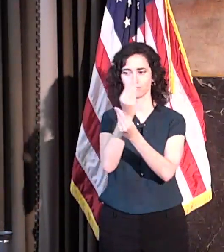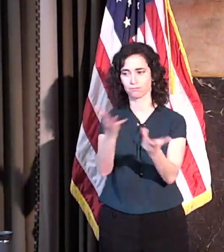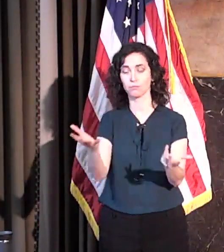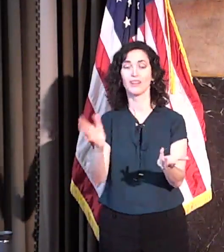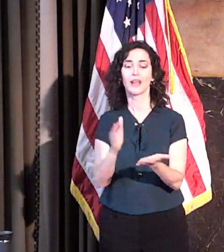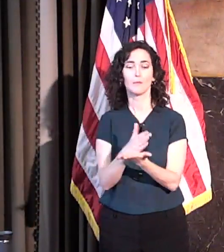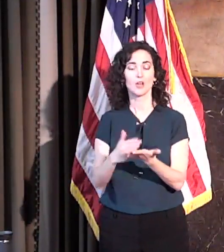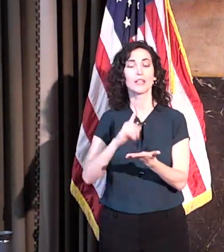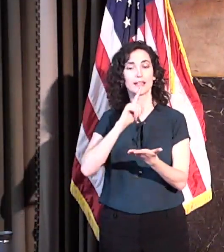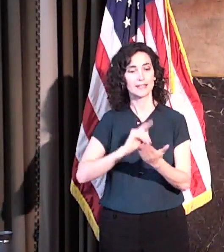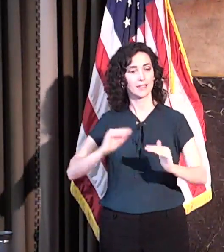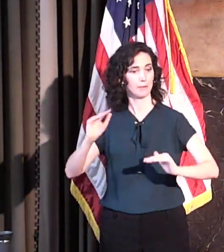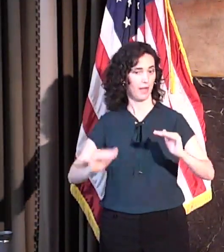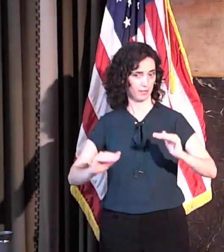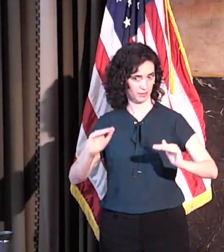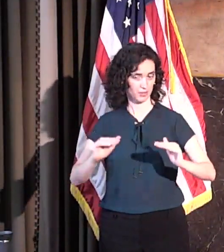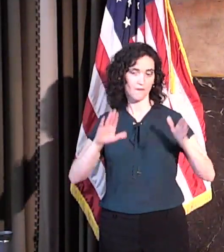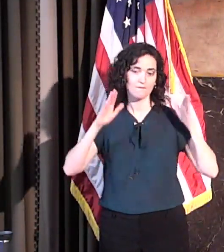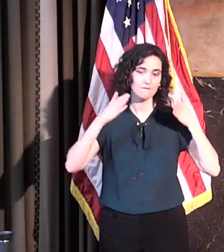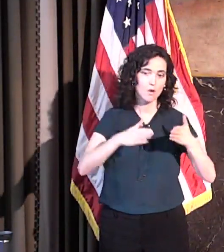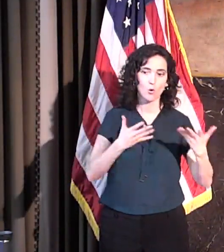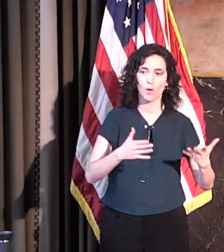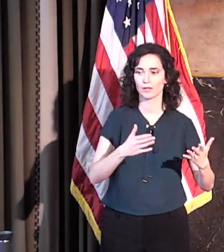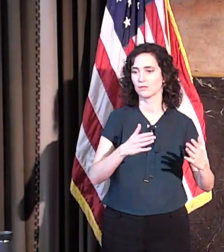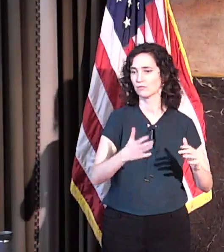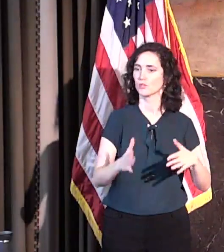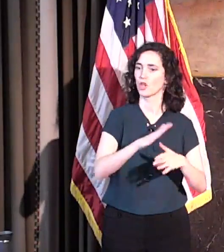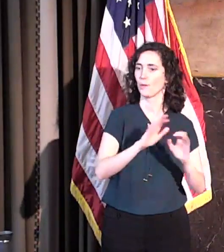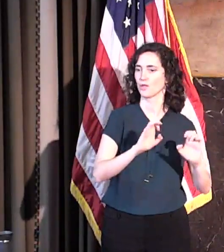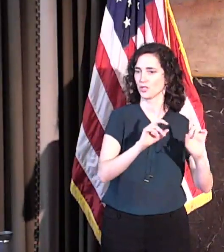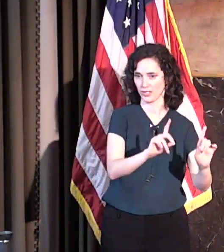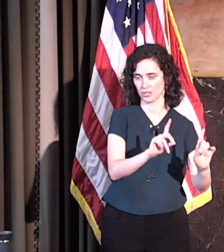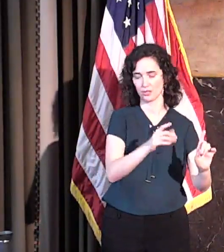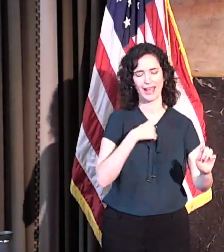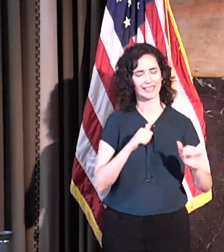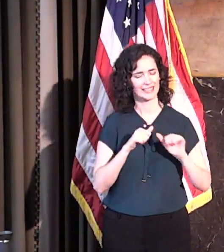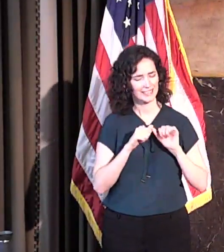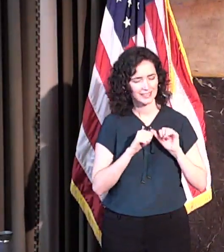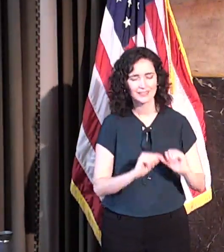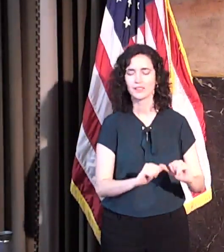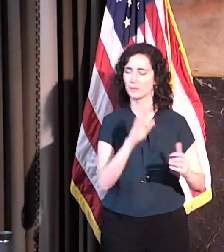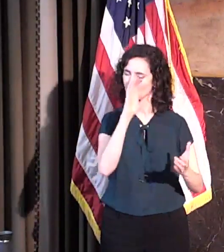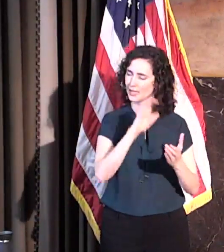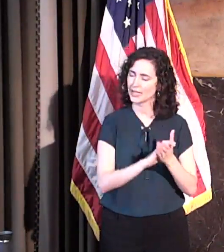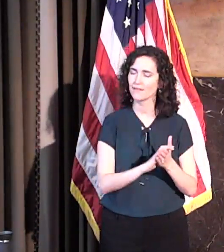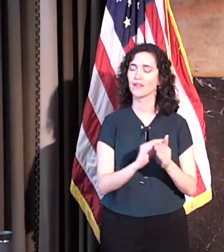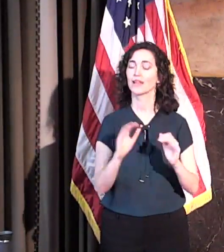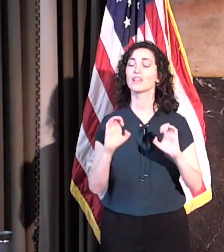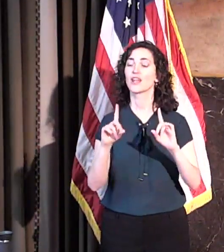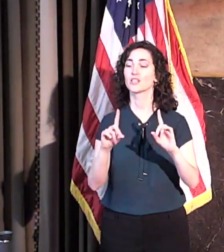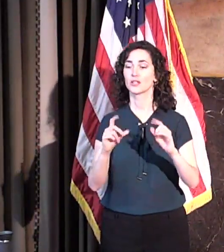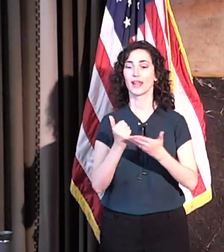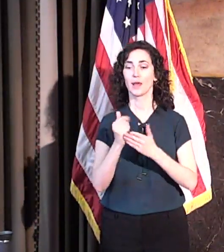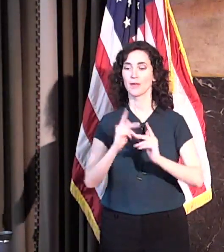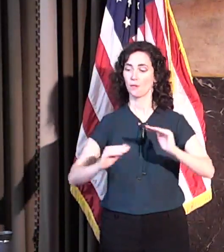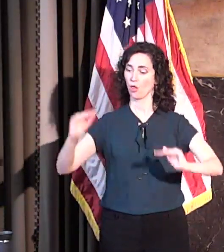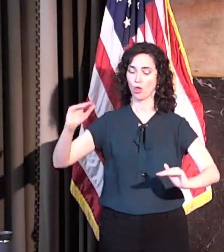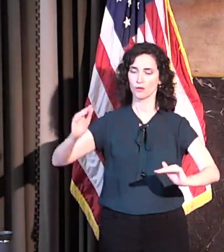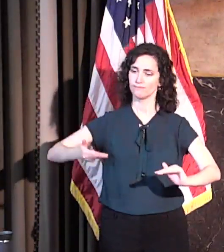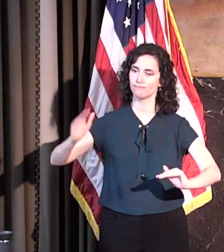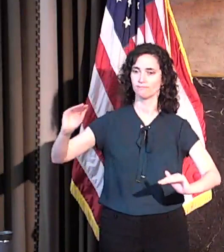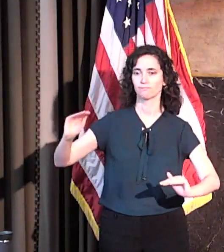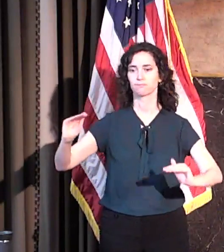budget that focuses on education primarily. I continue to believe education is a great equalizer, and it is what affords